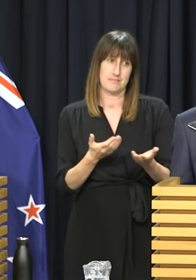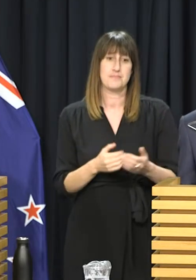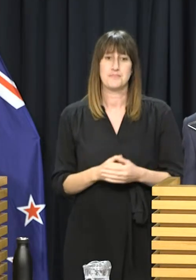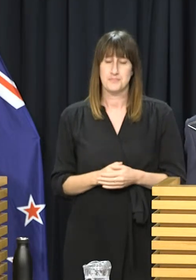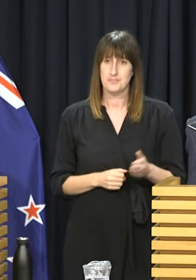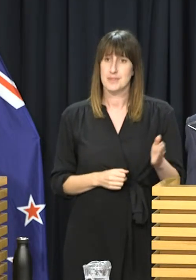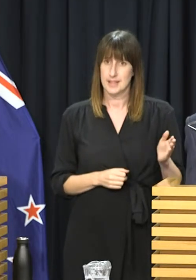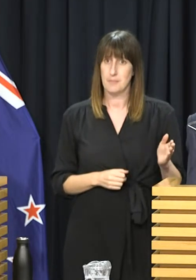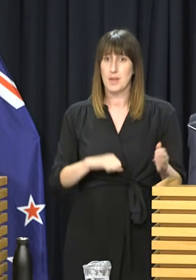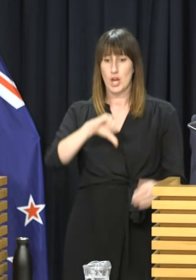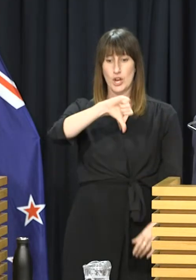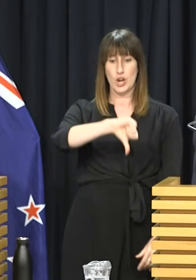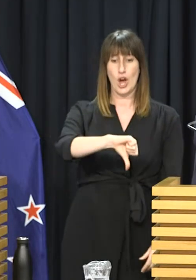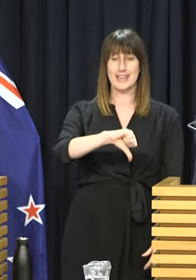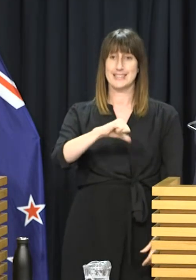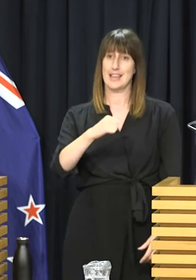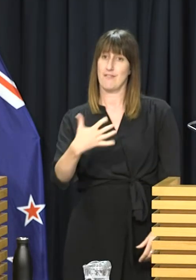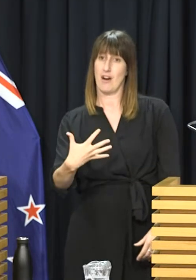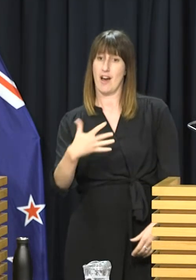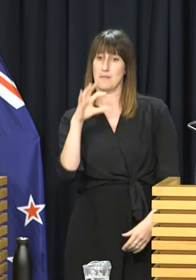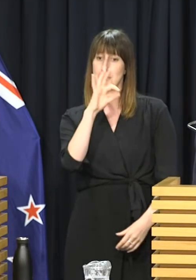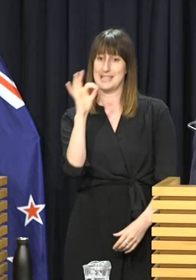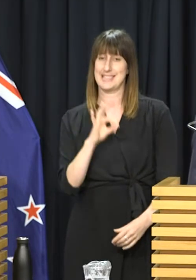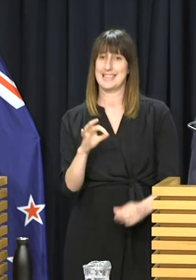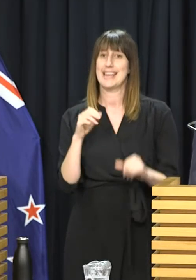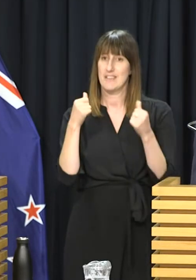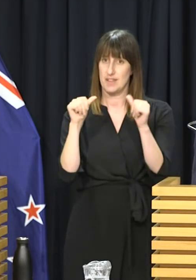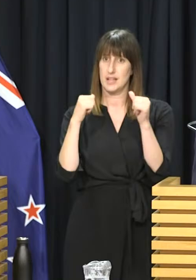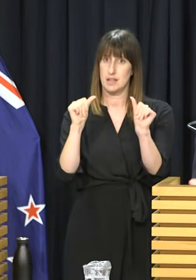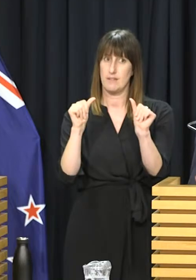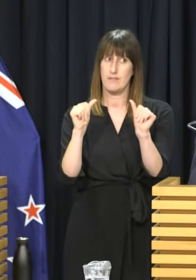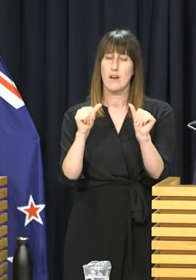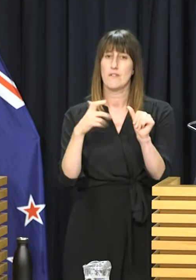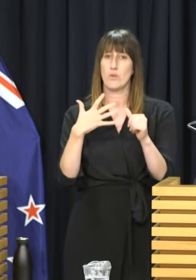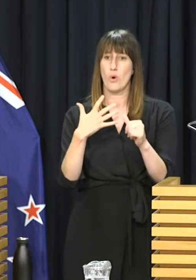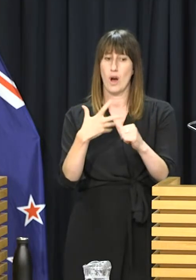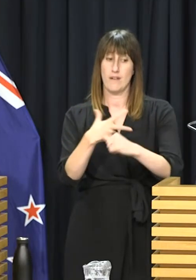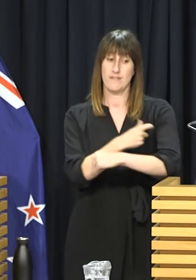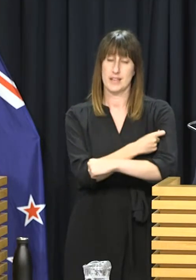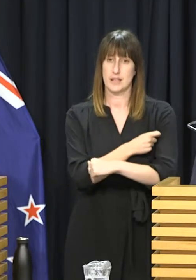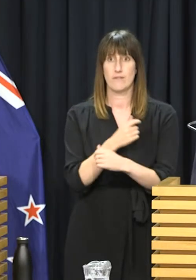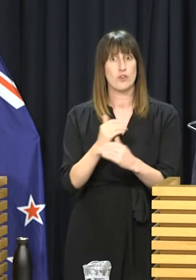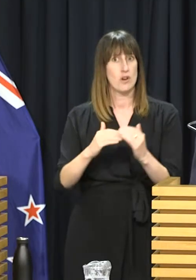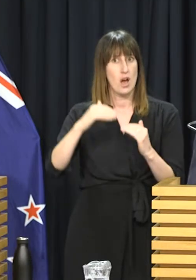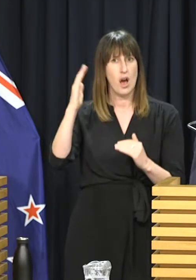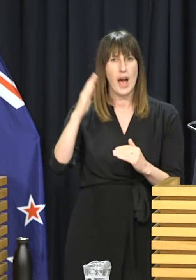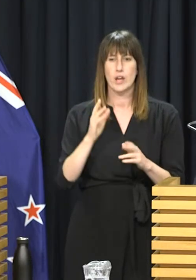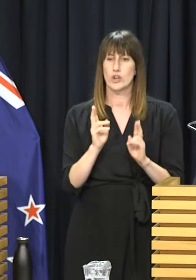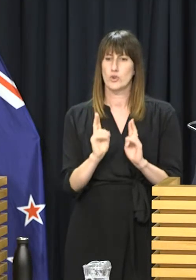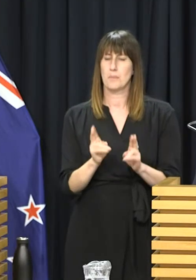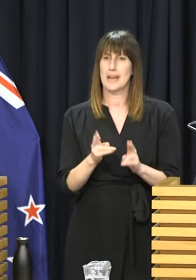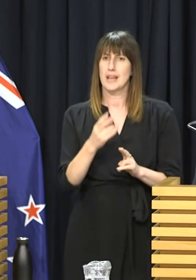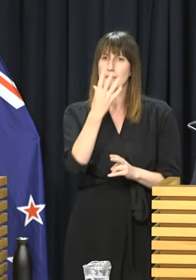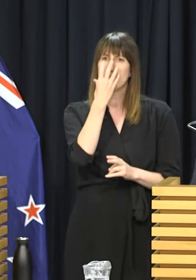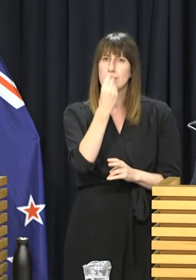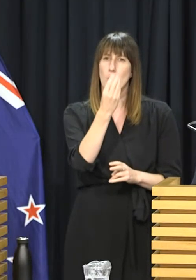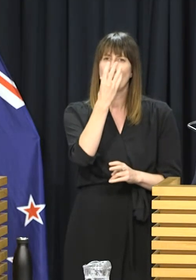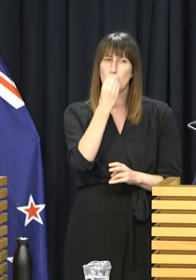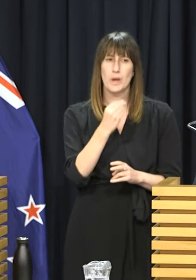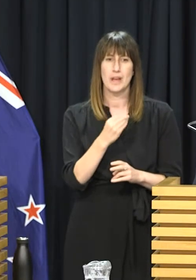a 95% effectiveness rate for this vaccine is very high. The annual flu vaccine is about 60 to 70% effective.